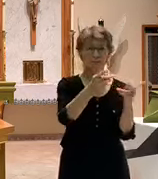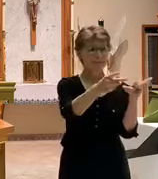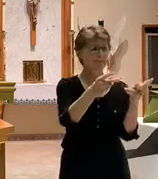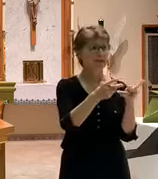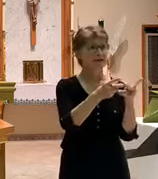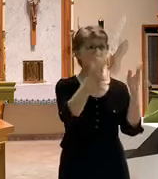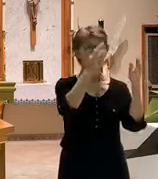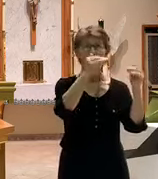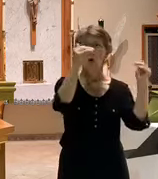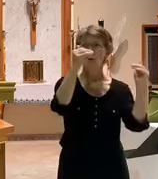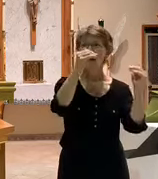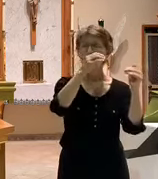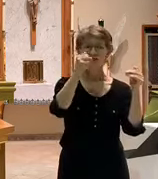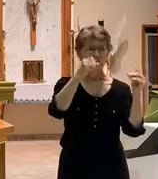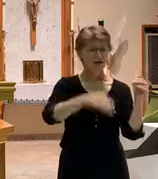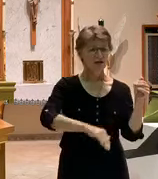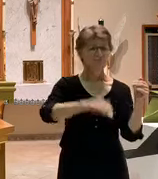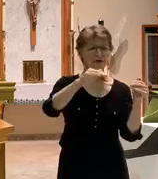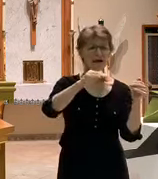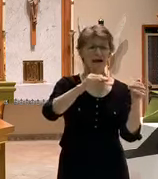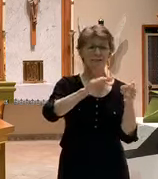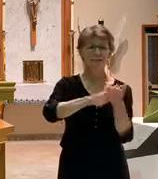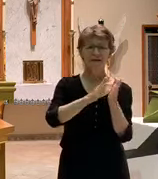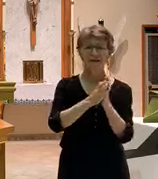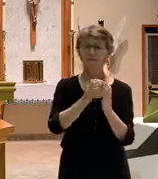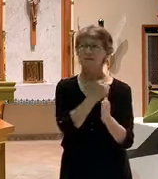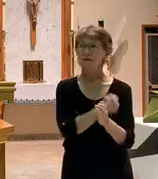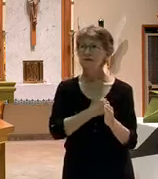permit repentance for their sins.